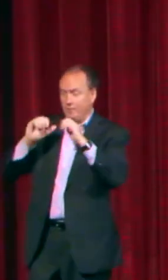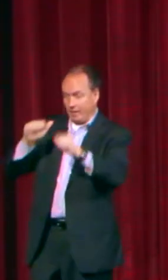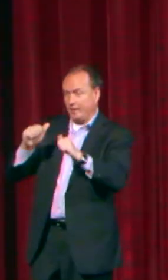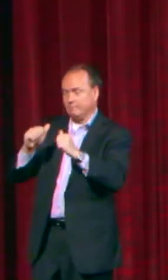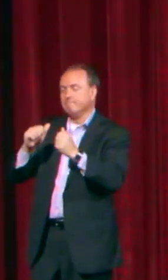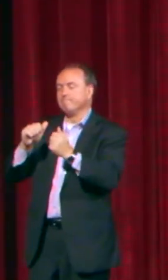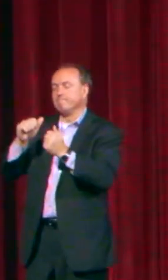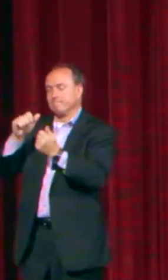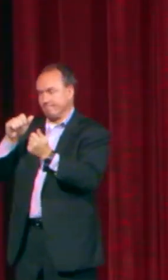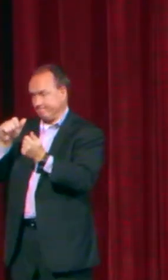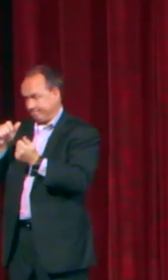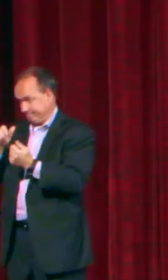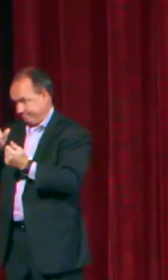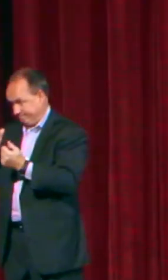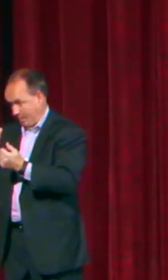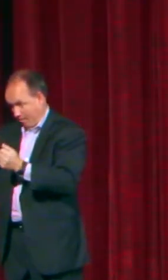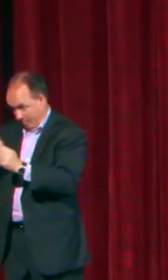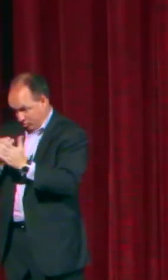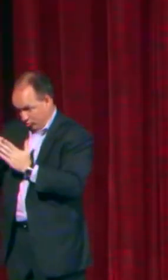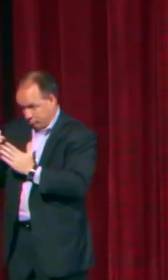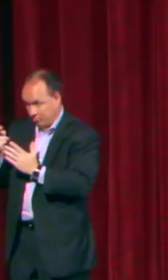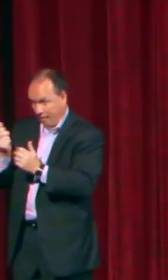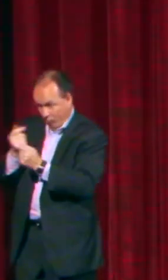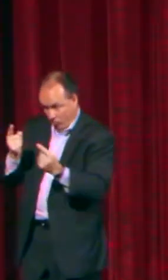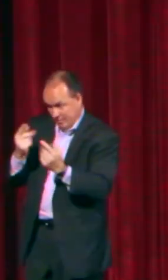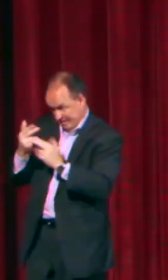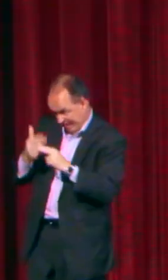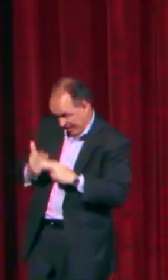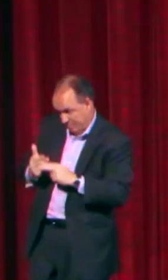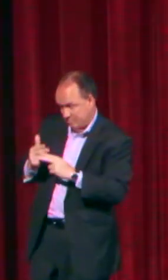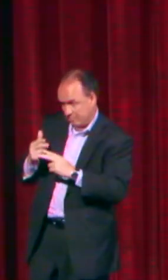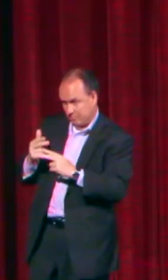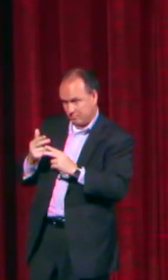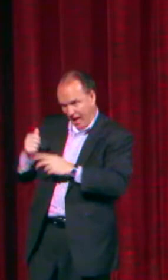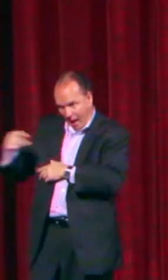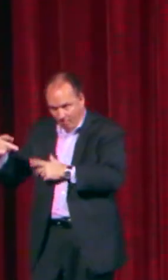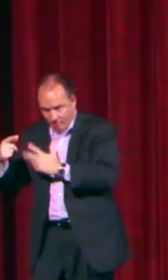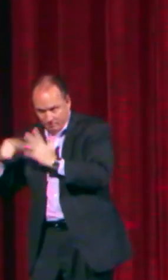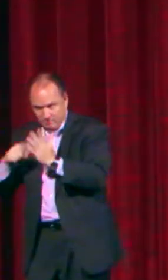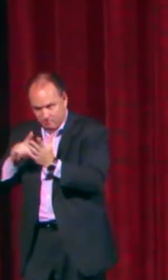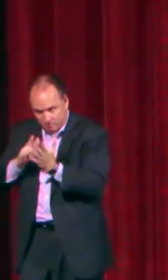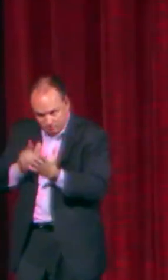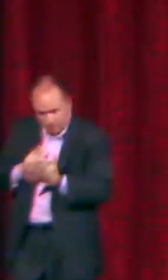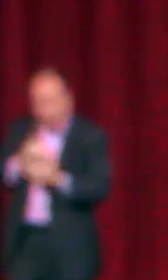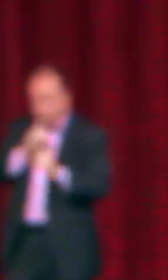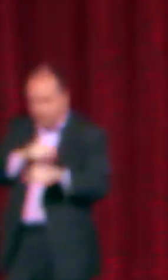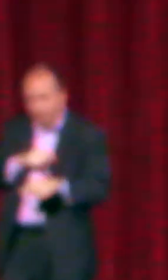for everyone using that new Navigate Prepared app, the respond feature to account for everyone.